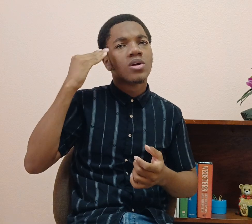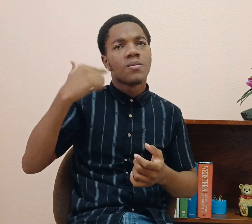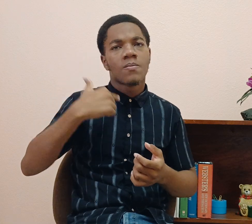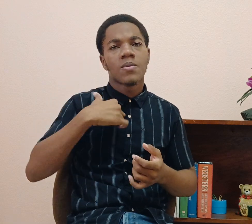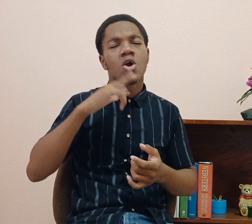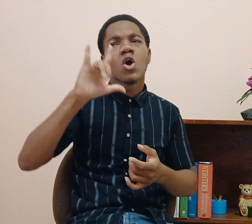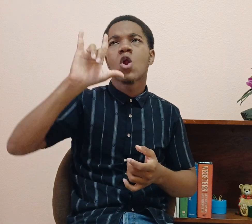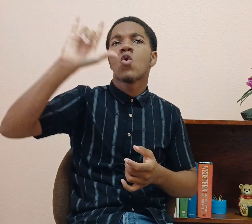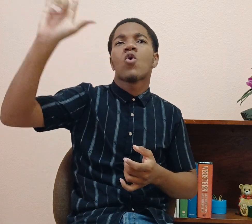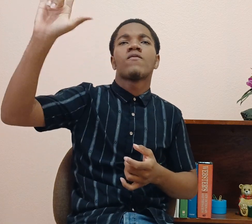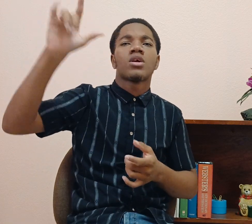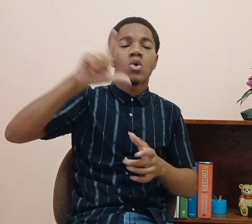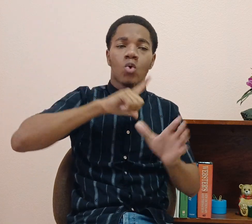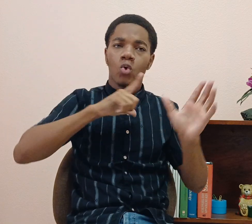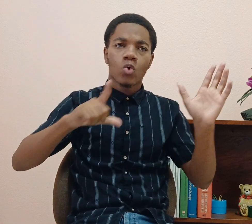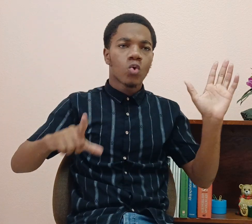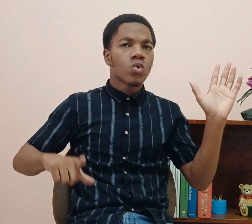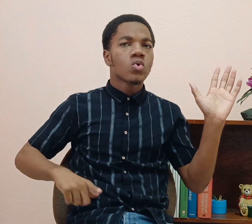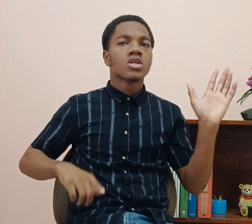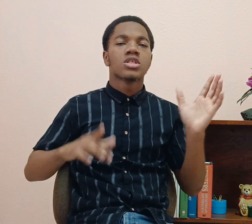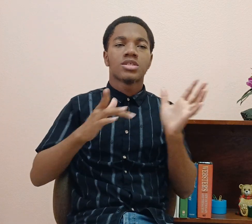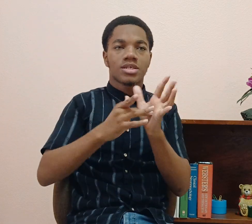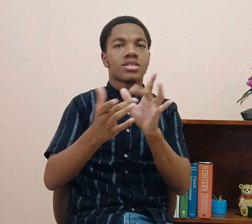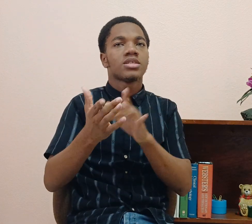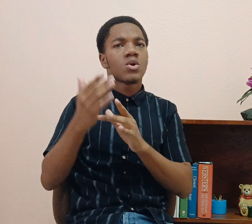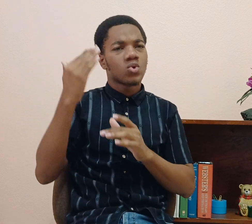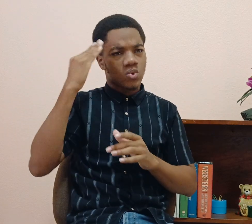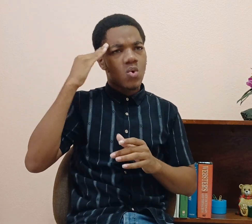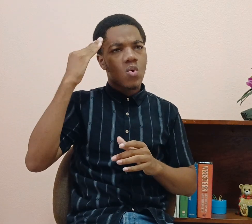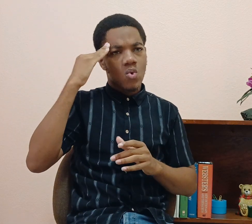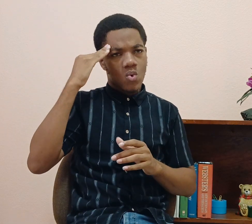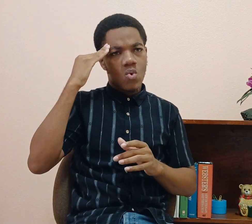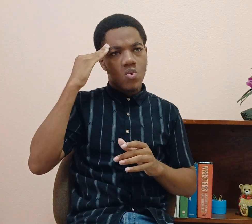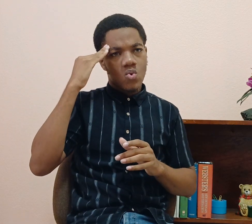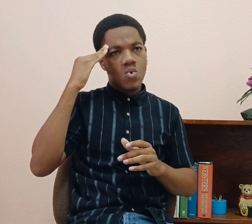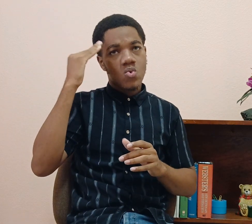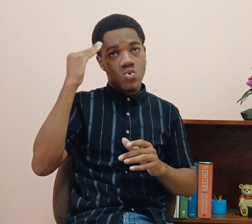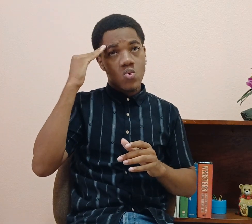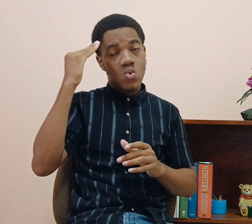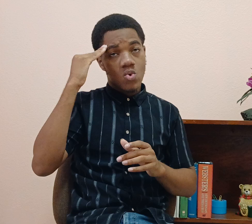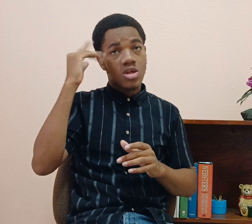Jesus. I know that you love and forgive me.